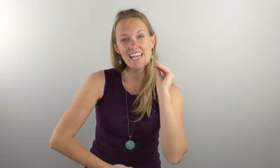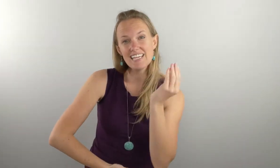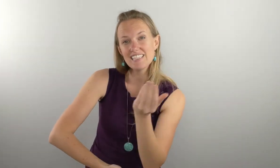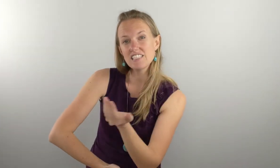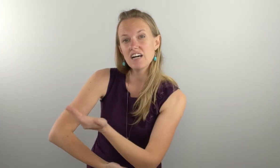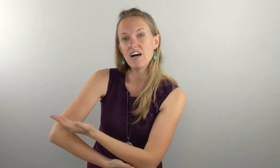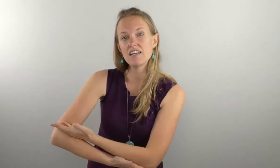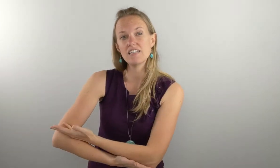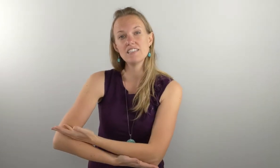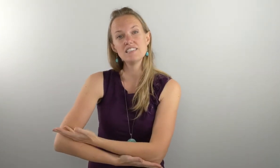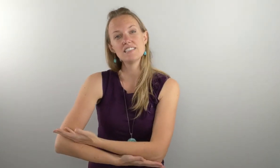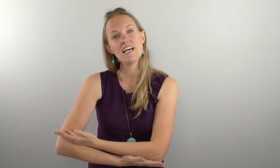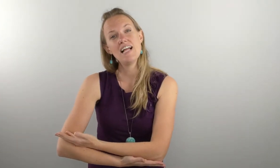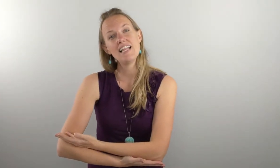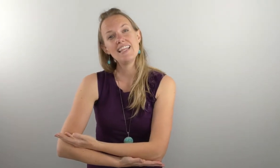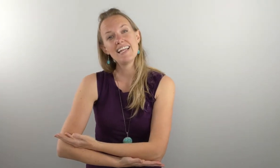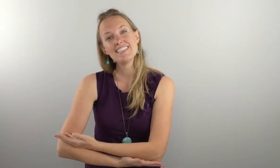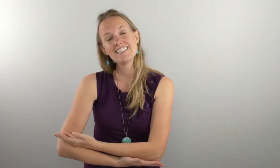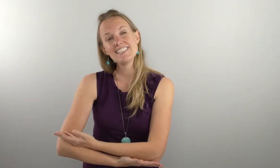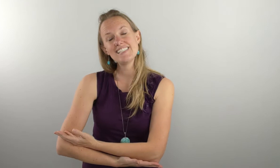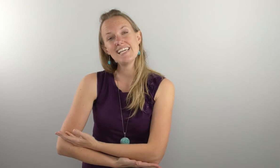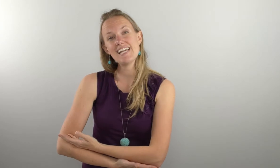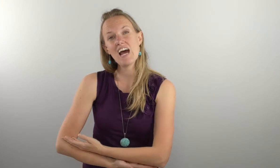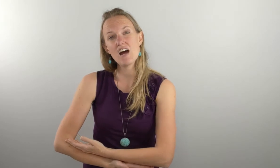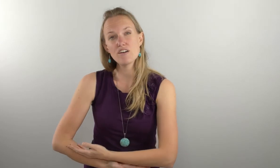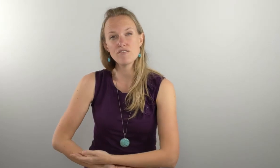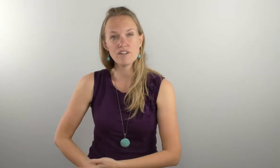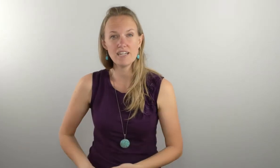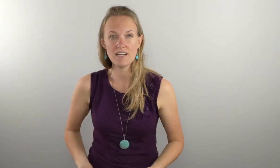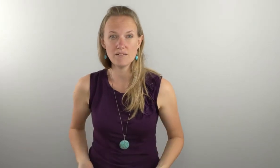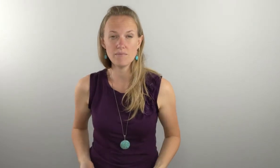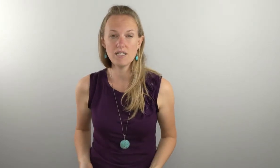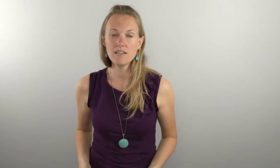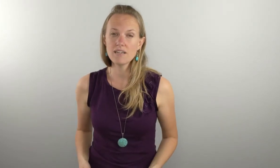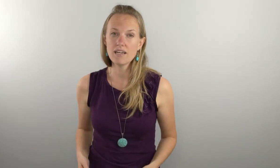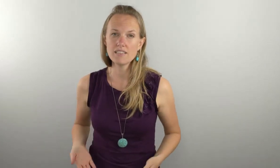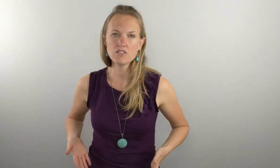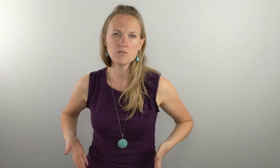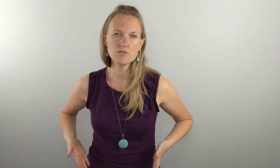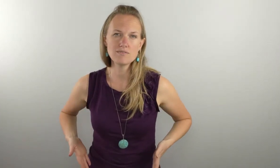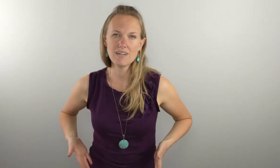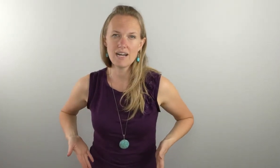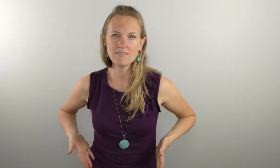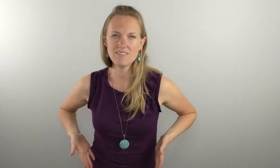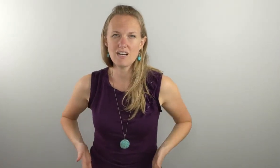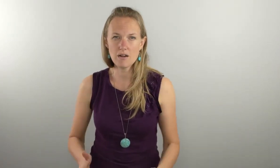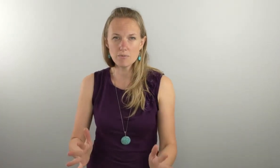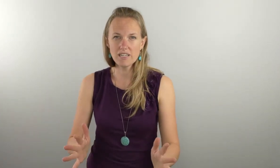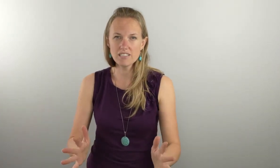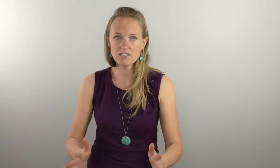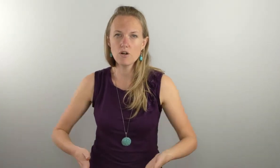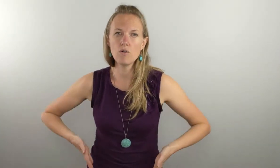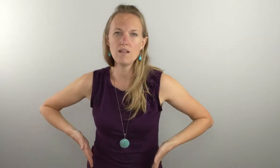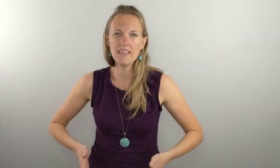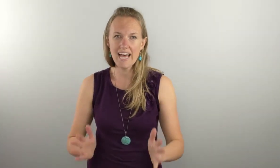and the daughters. Let us sing our freedom. Okay, so I'd probably just go,